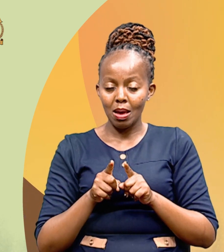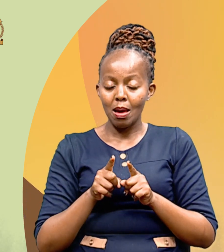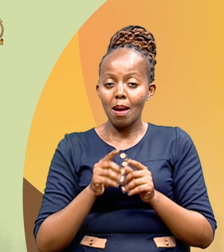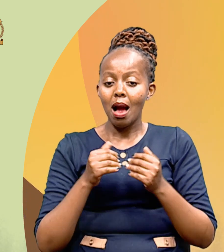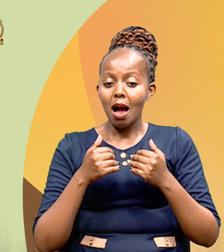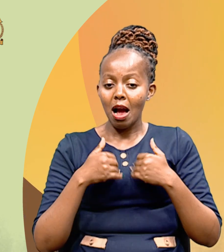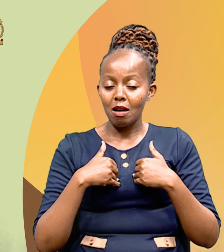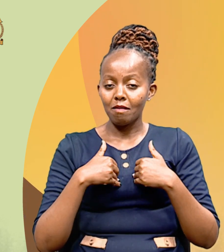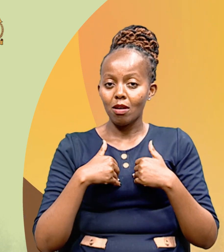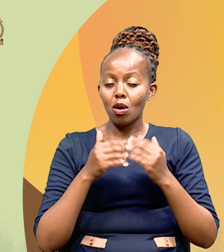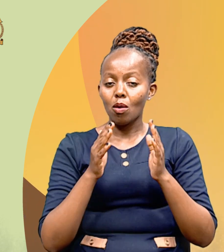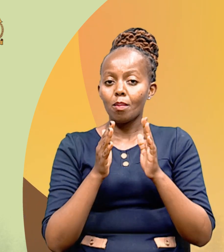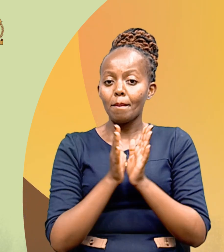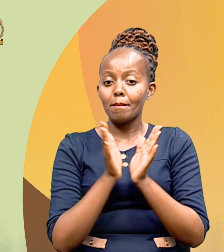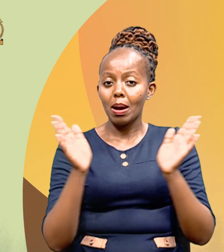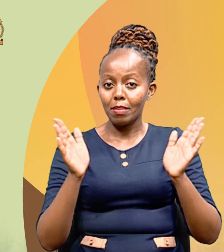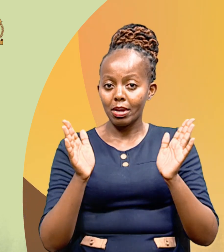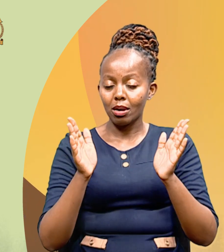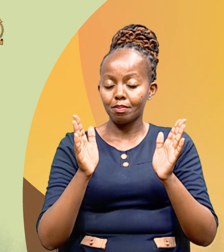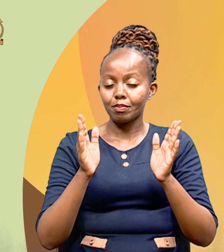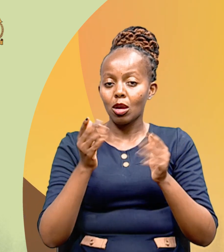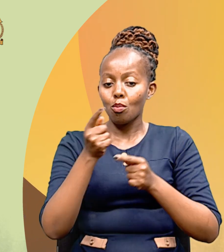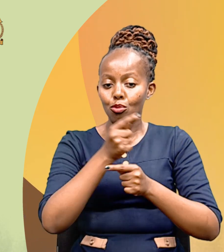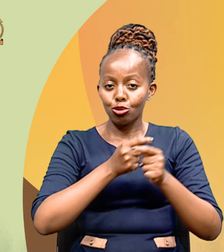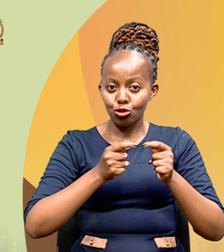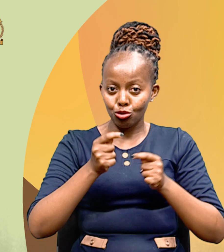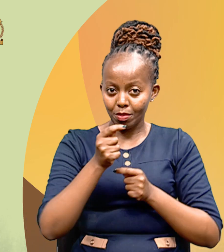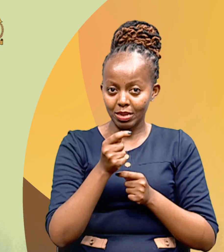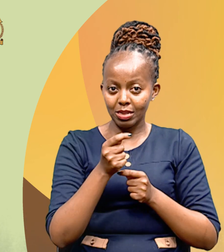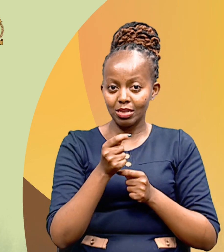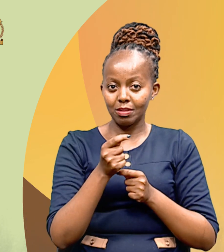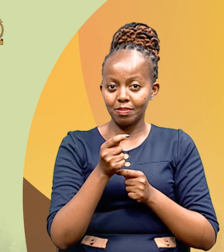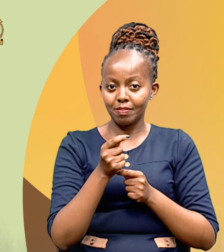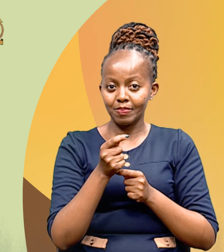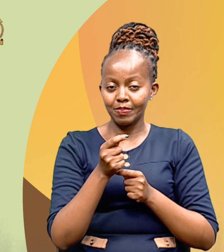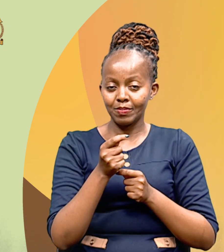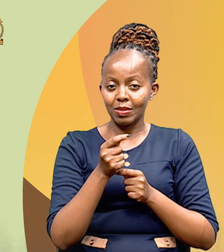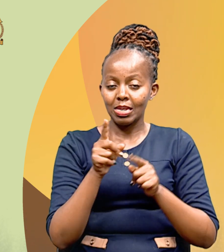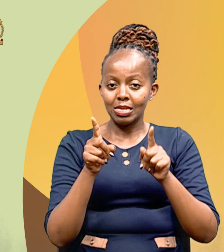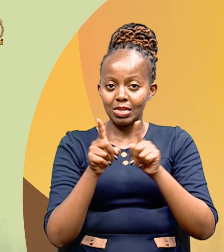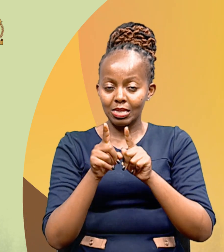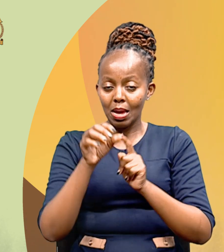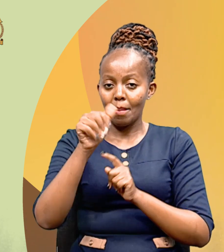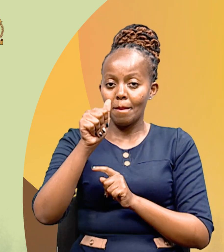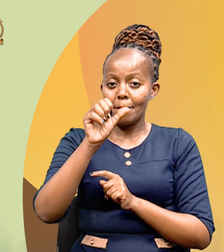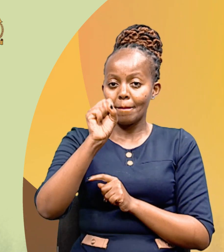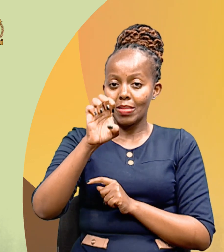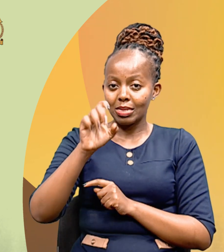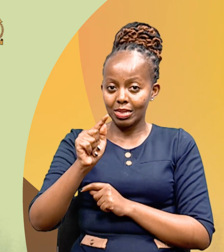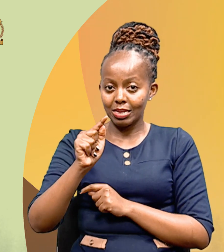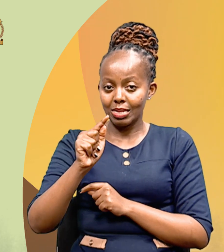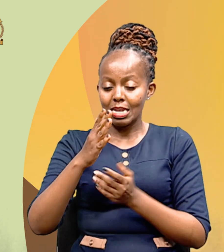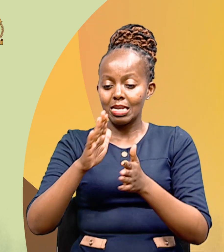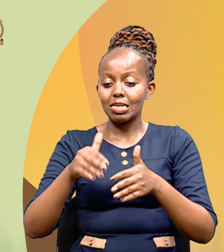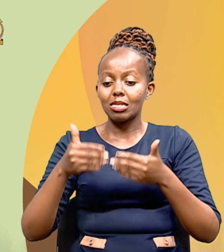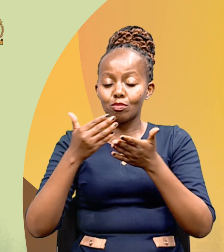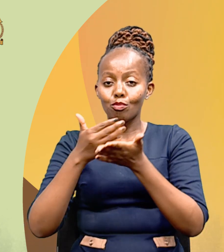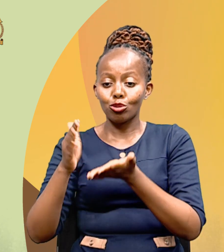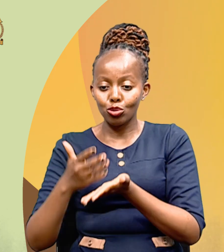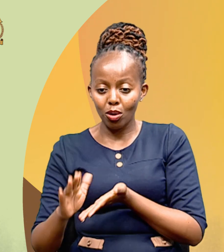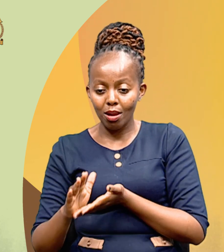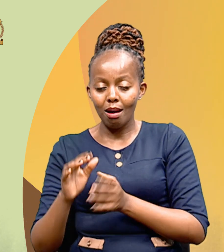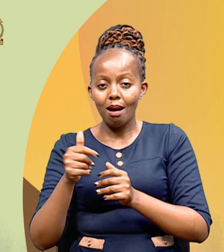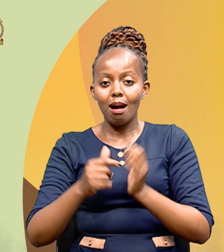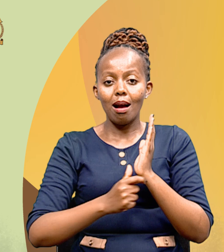compliant with the Public Procurement and Asset Disposal Act